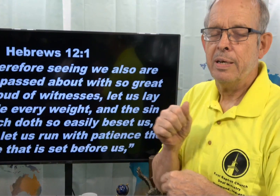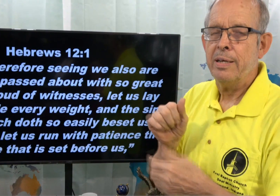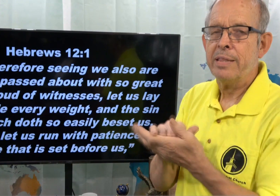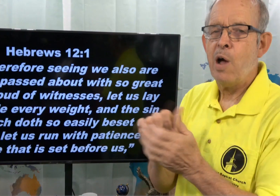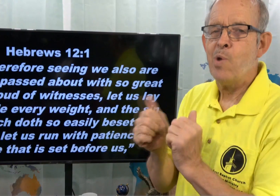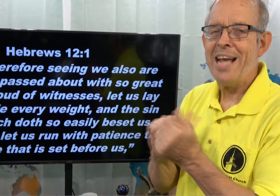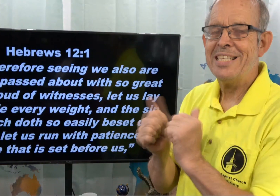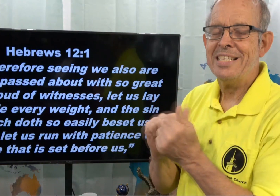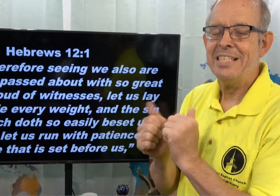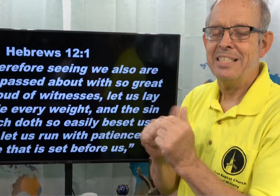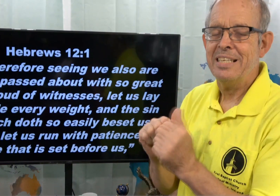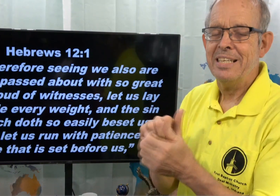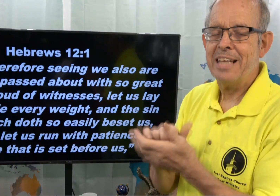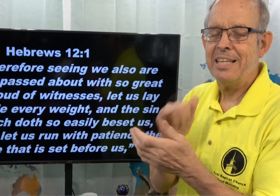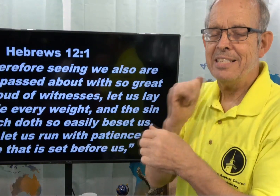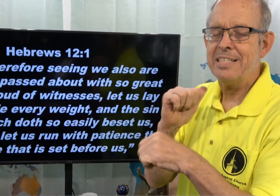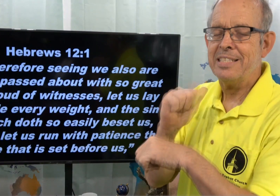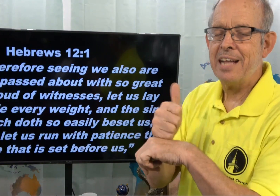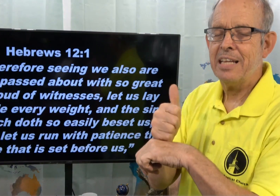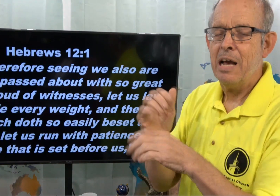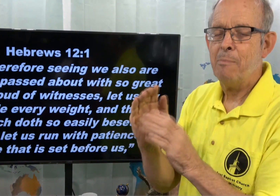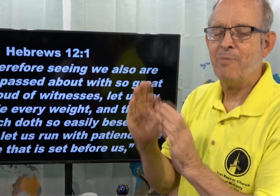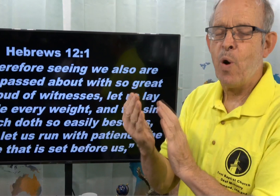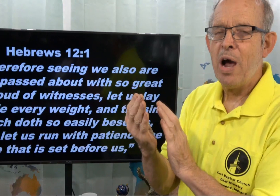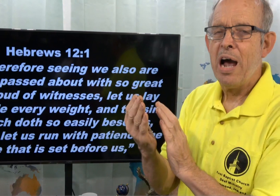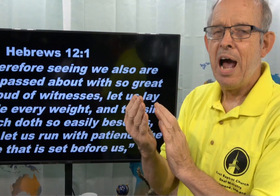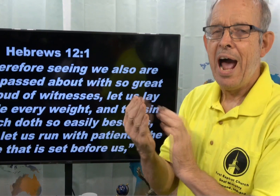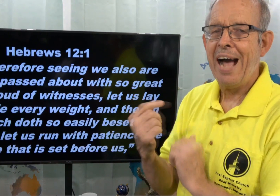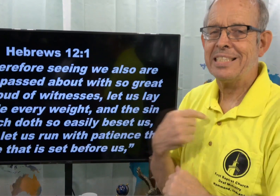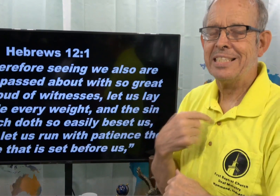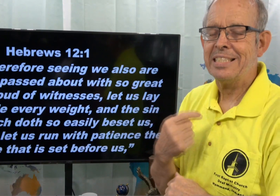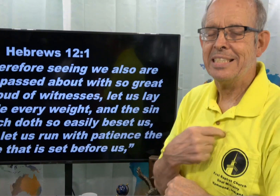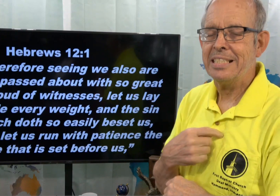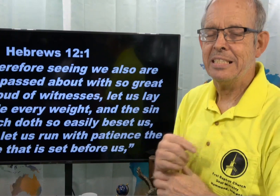patience the race that is set before us.